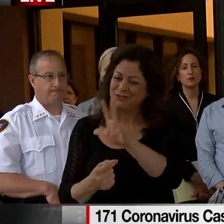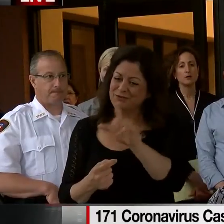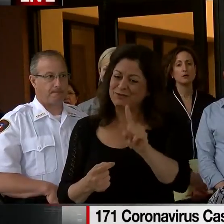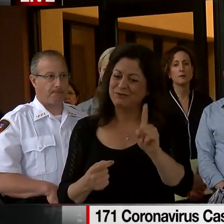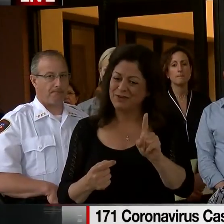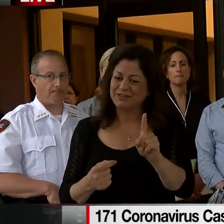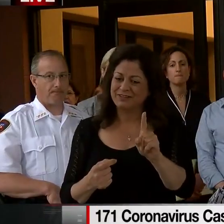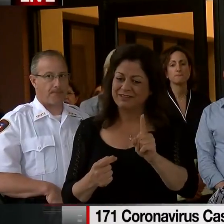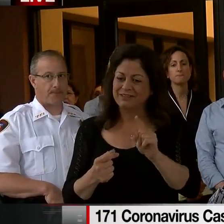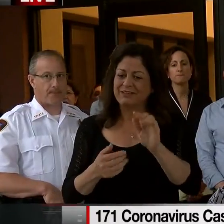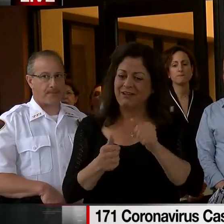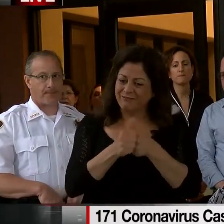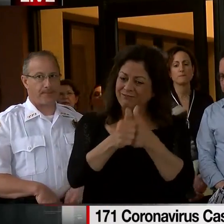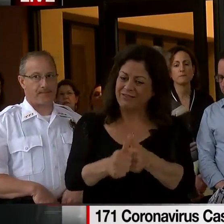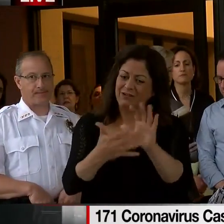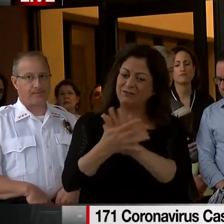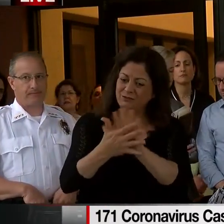Dome.